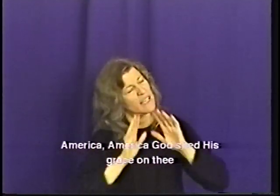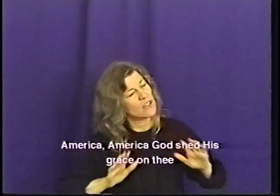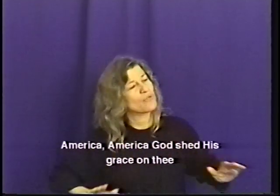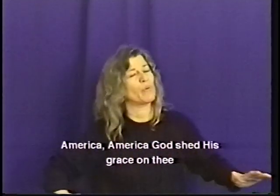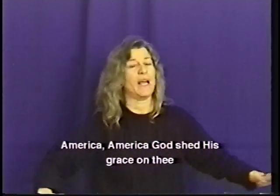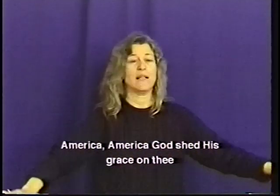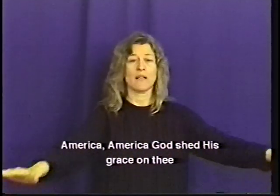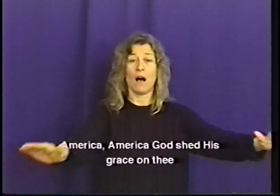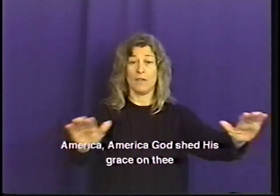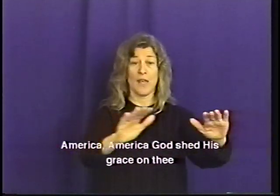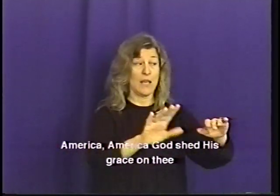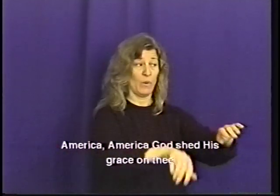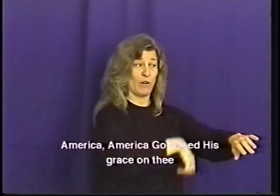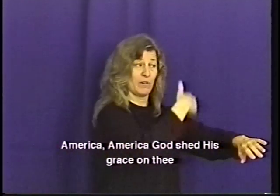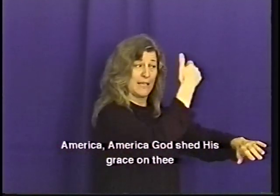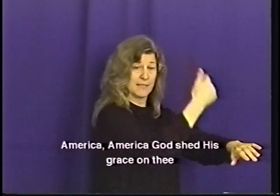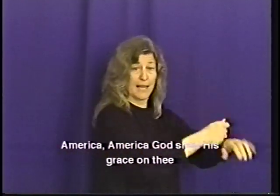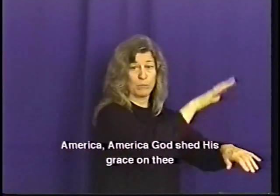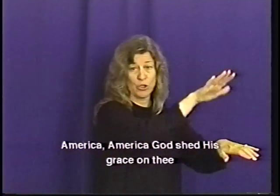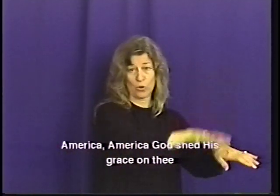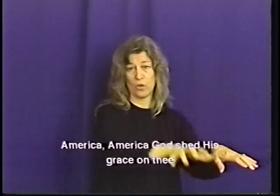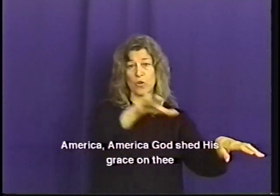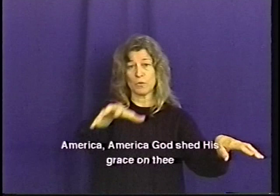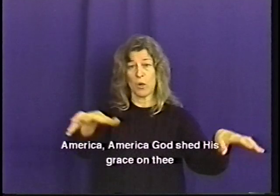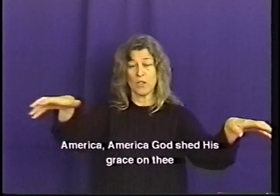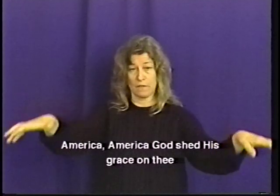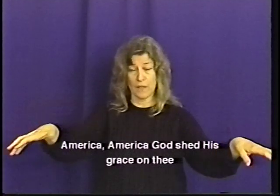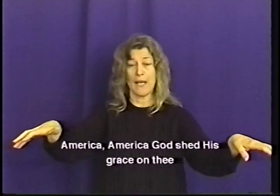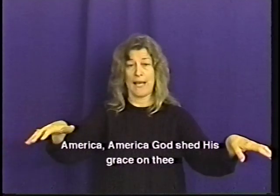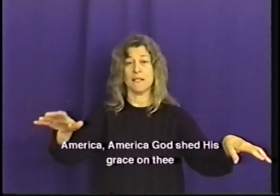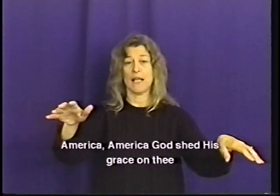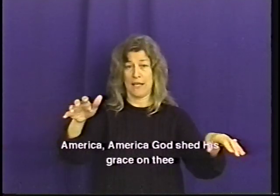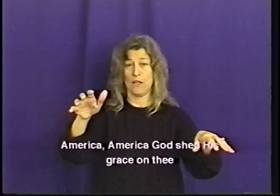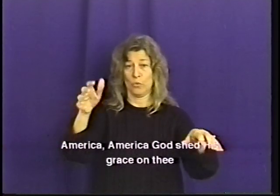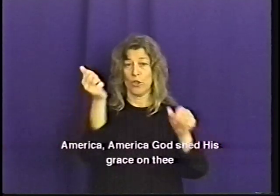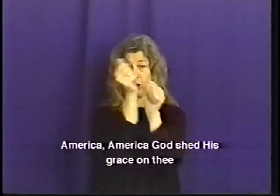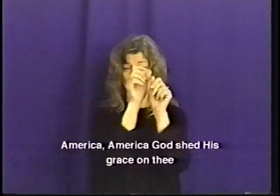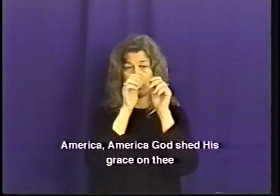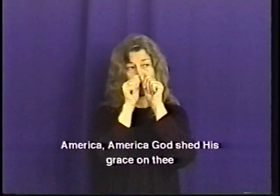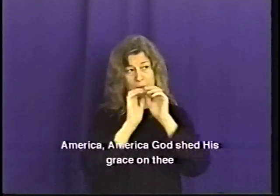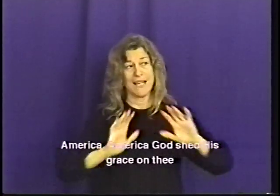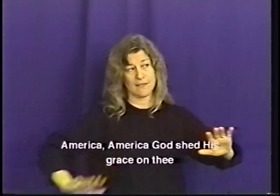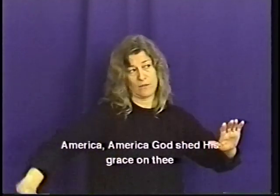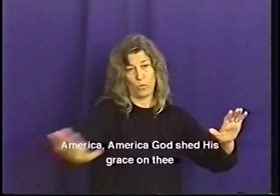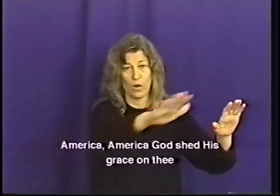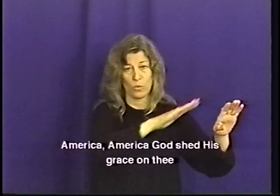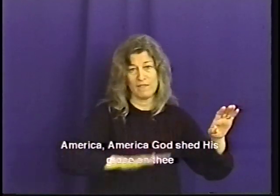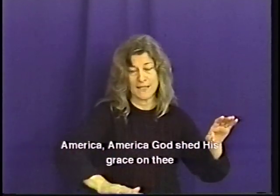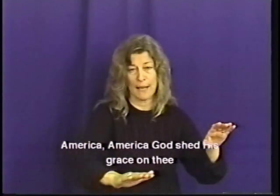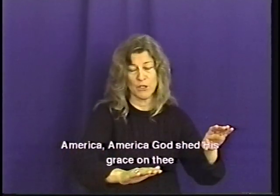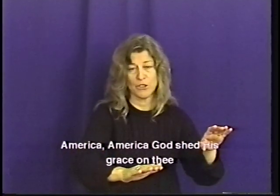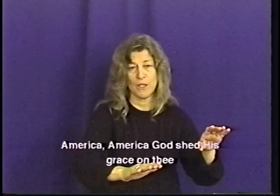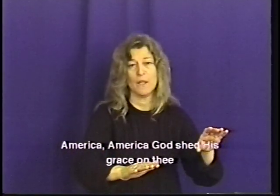his grace on thee. And we've already established all those parts of the land, and we're going to bless what we've established.